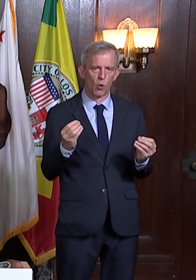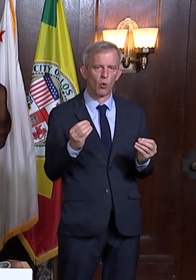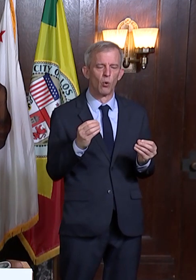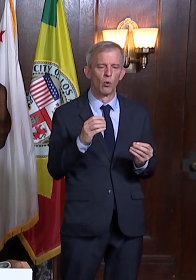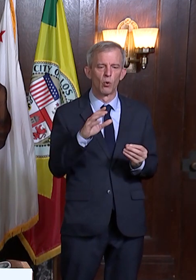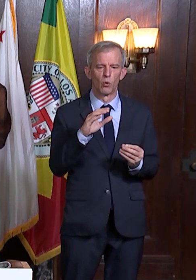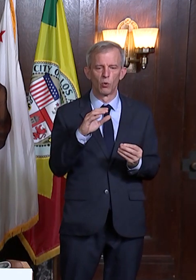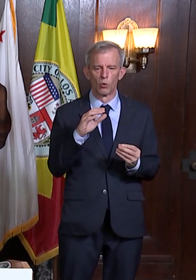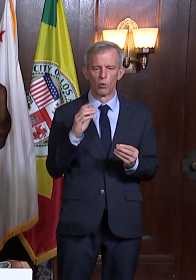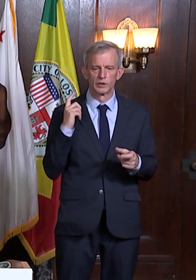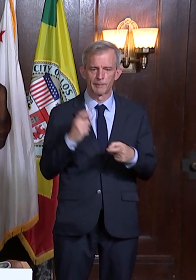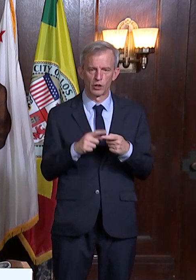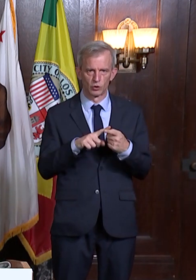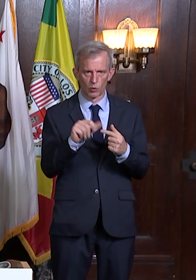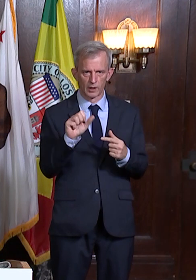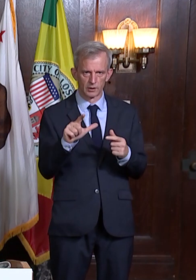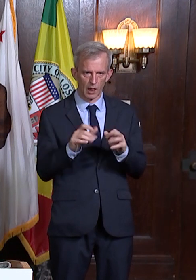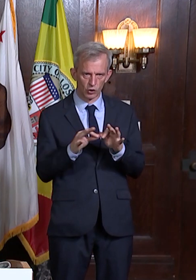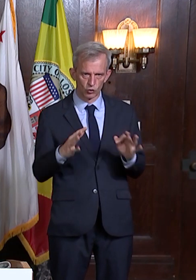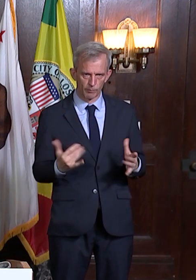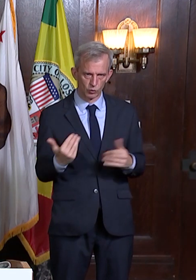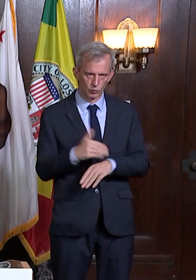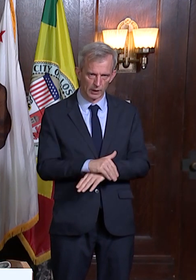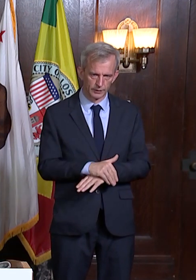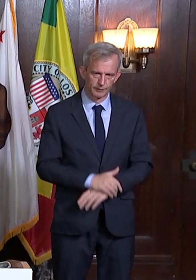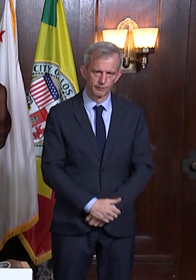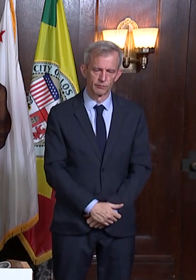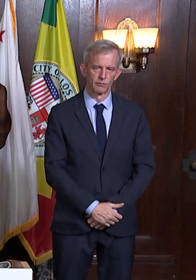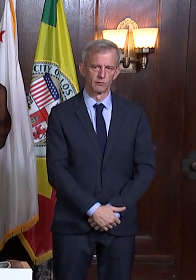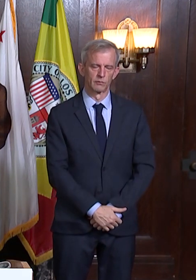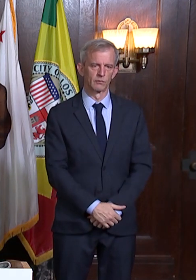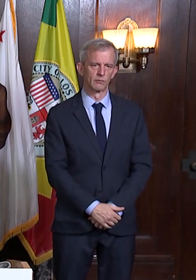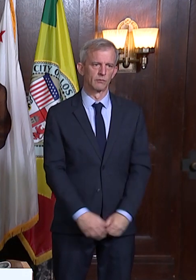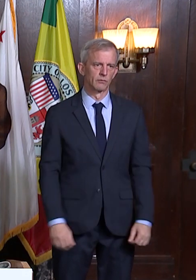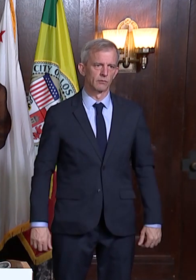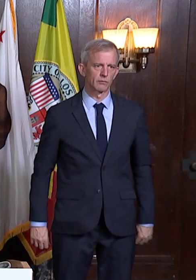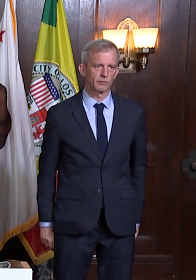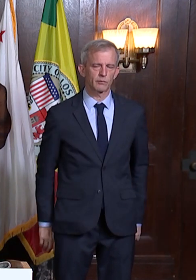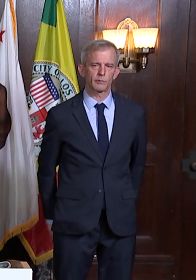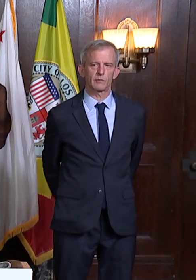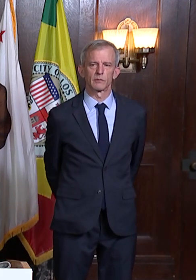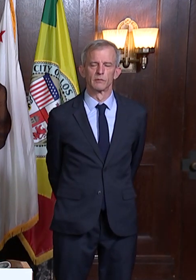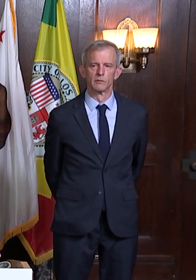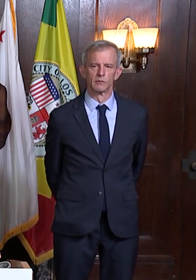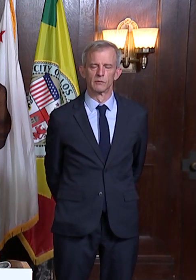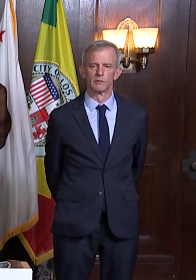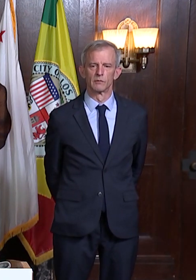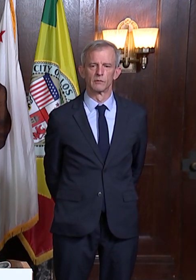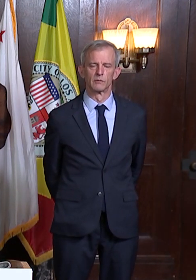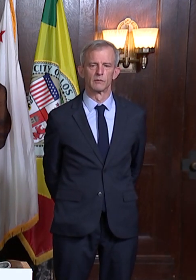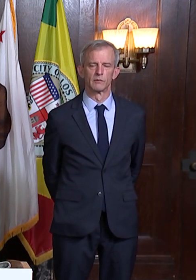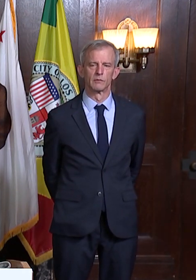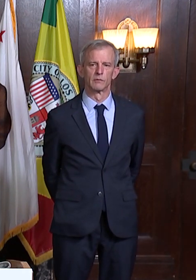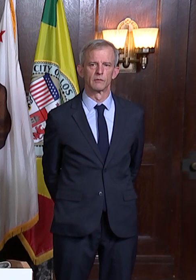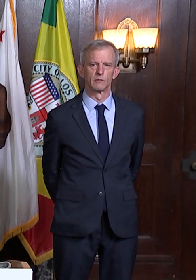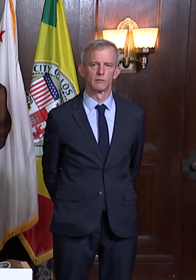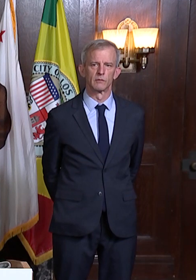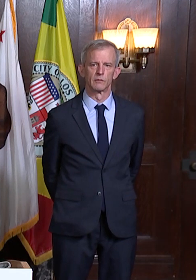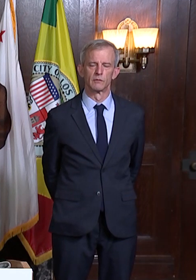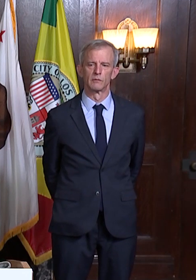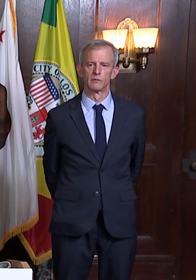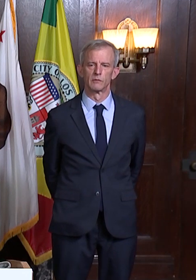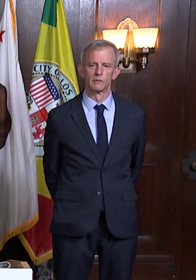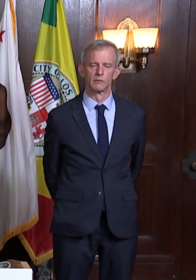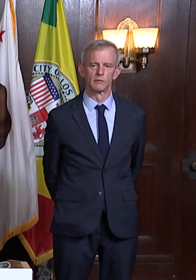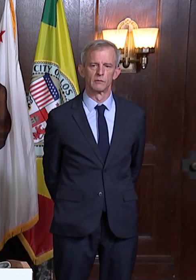estos meses de invierno protegernos, porque históricamente durante estos meses es muy peligroso y